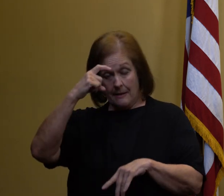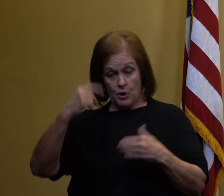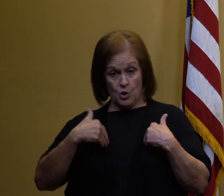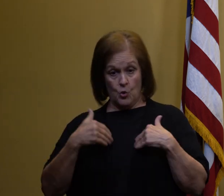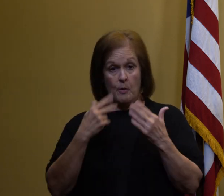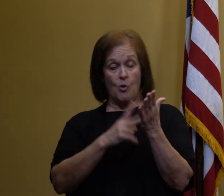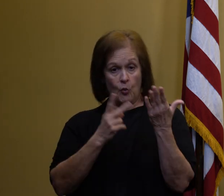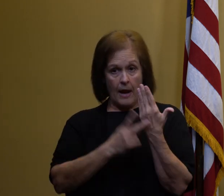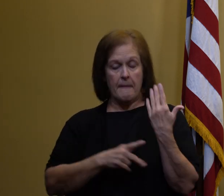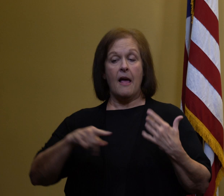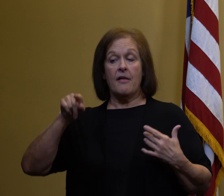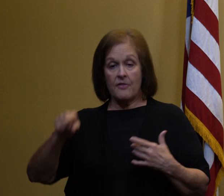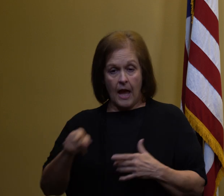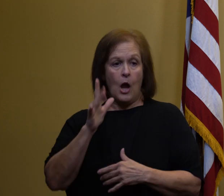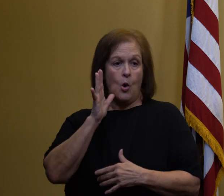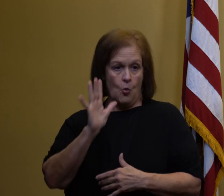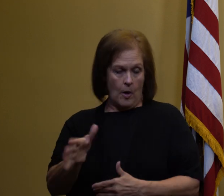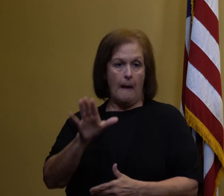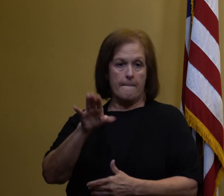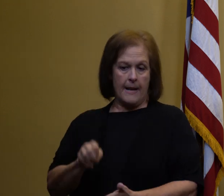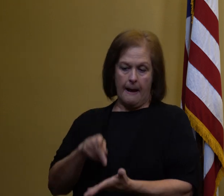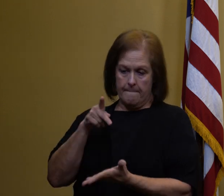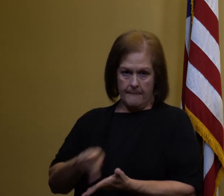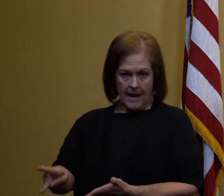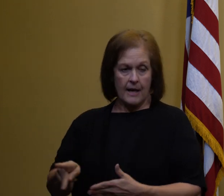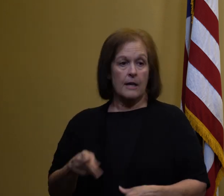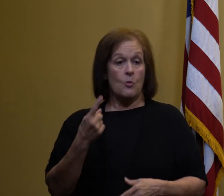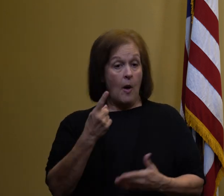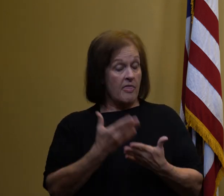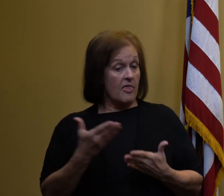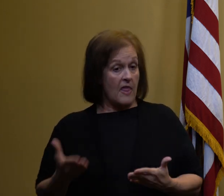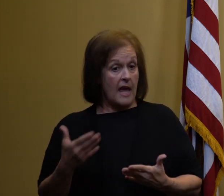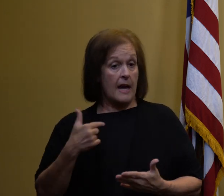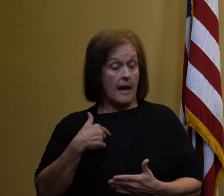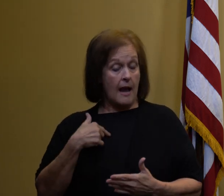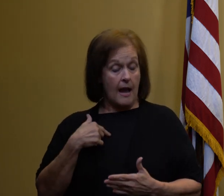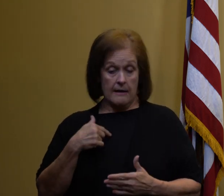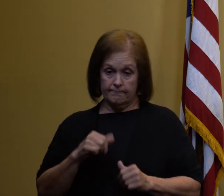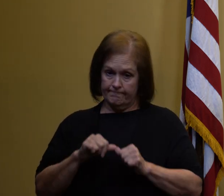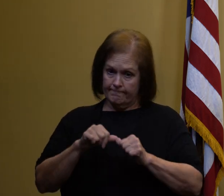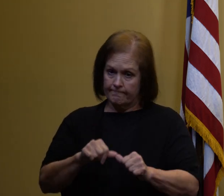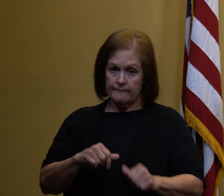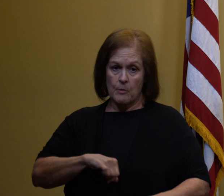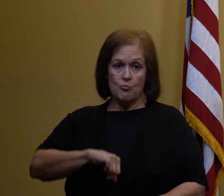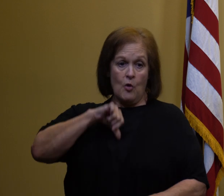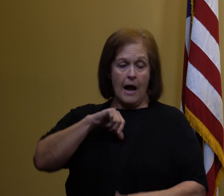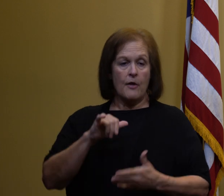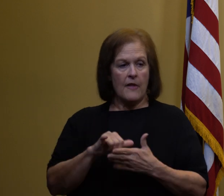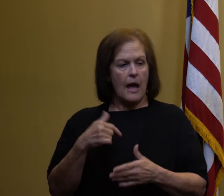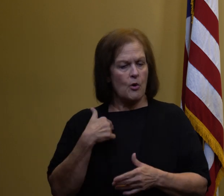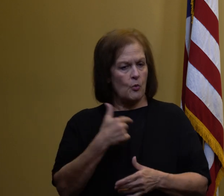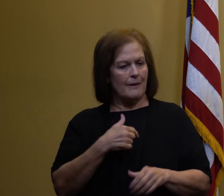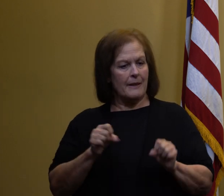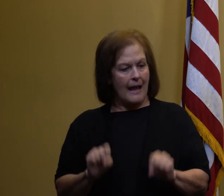Employment Program will be paid. One thing that I remain very much proud of the fact that we have